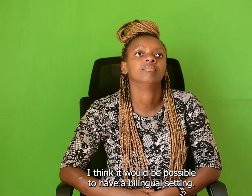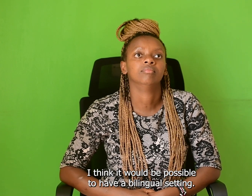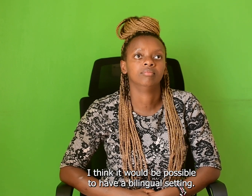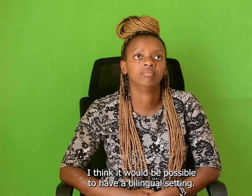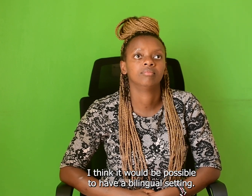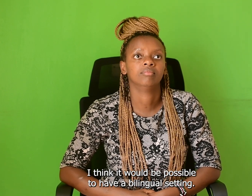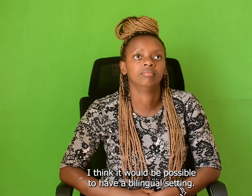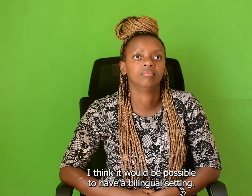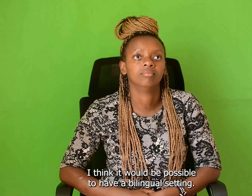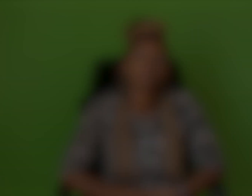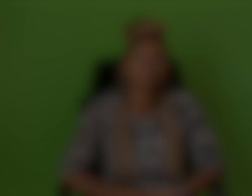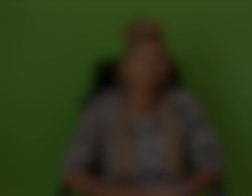setting.